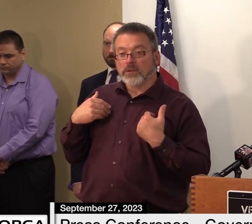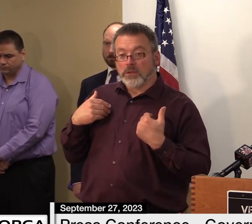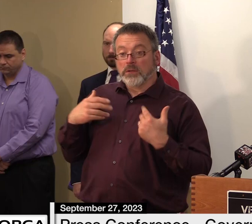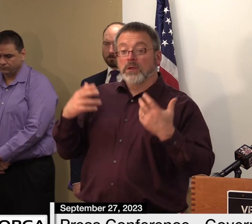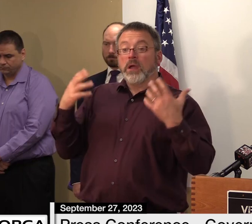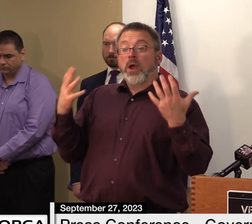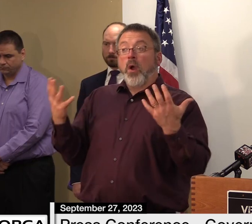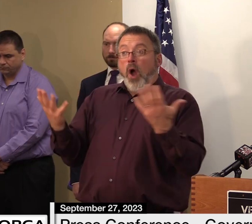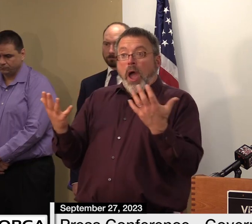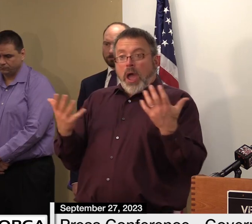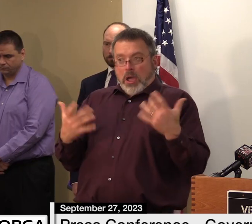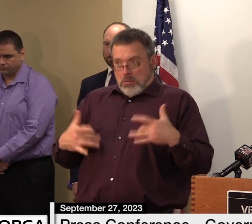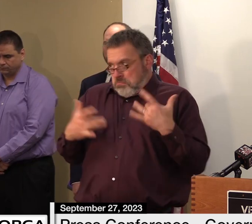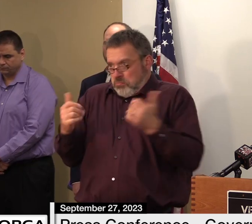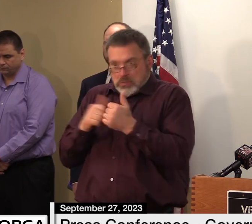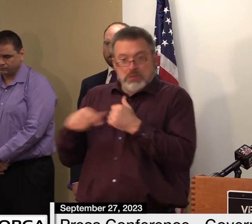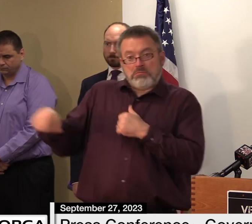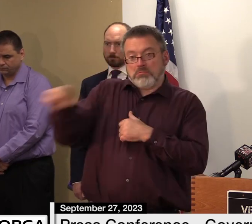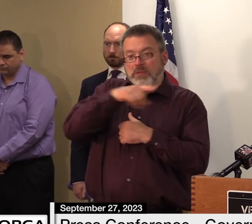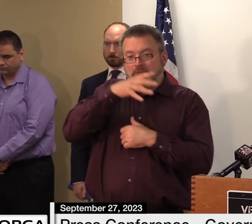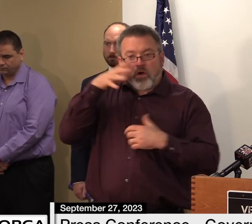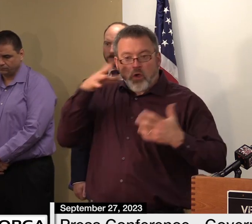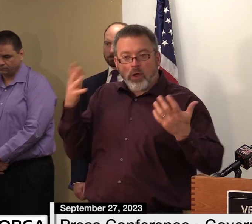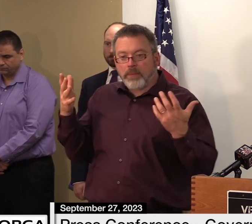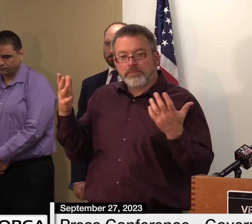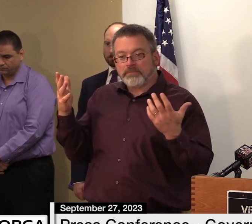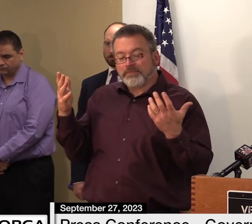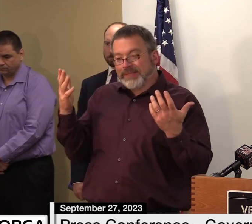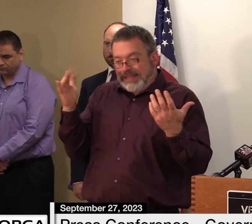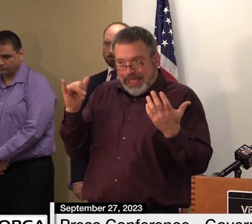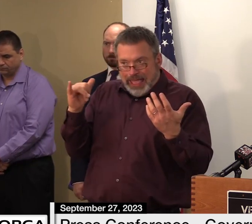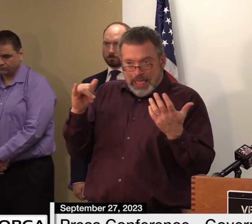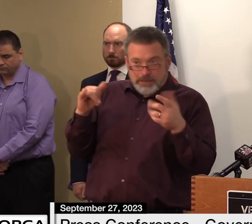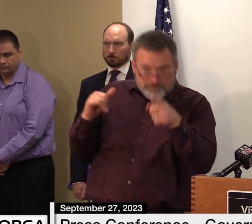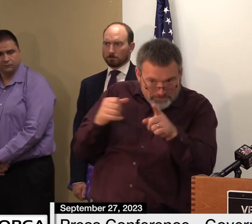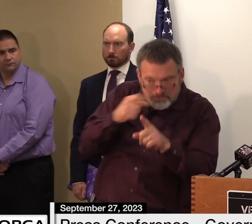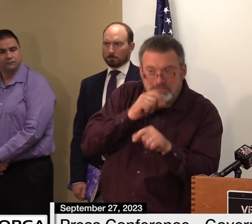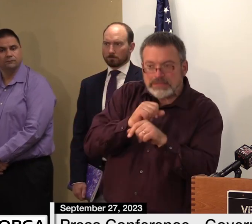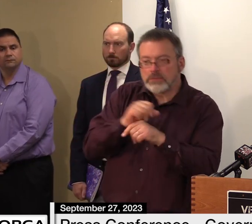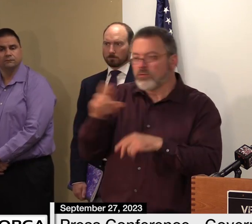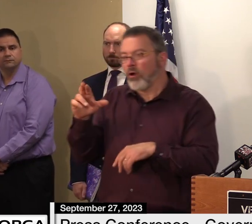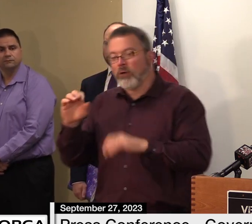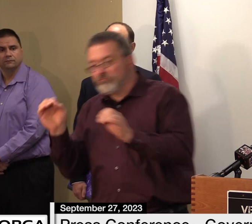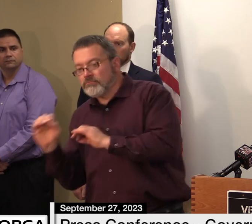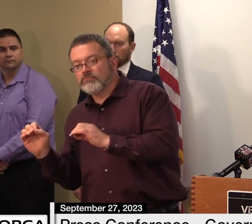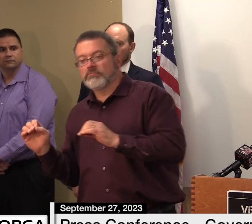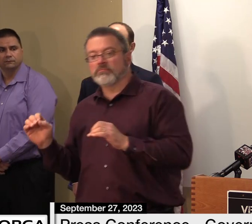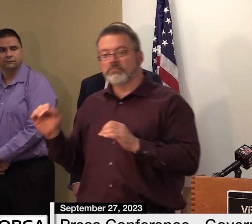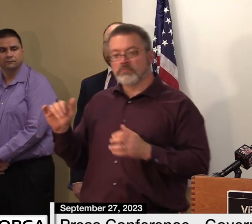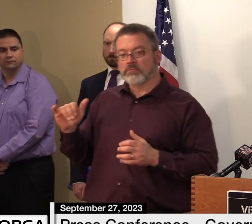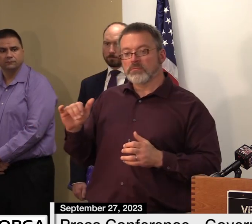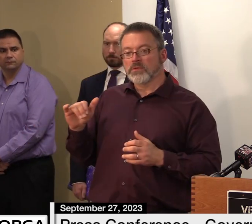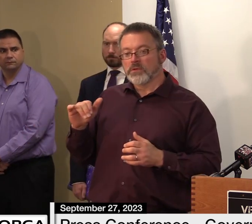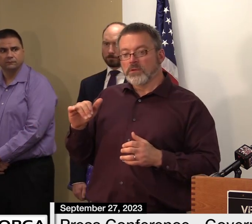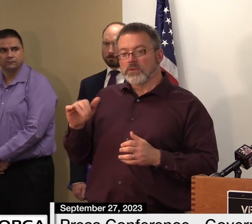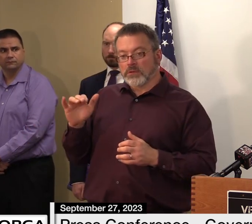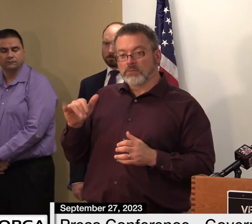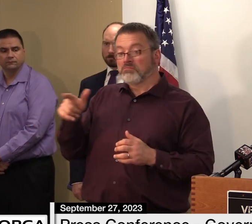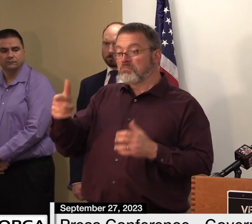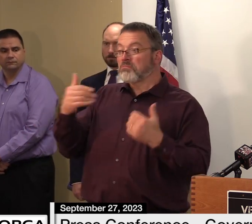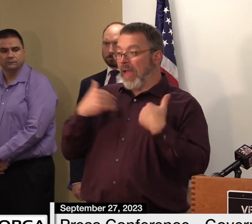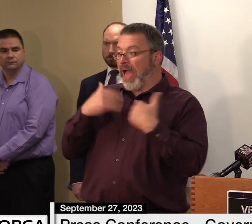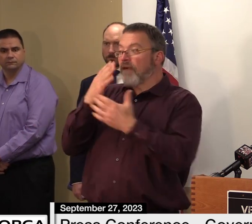think it's hit or miss on some of your own operations. I was at one over the weekend, and they're managing it